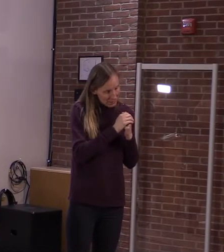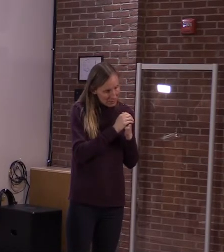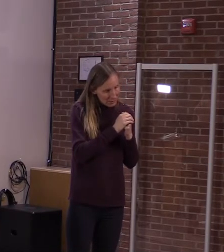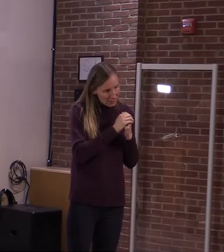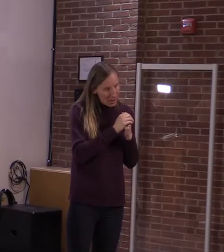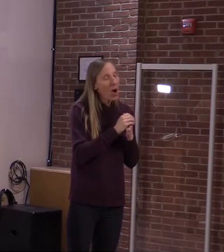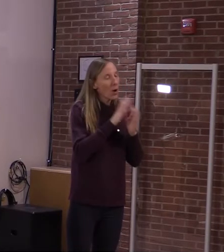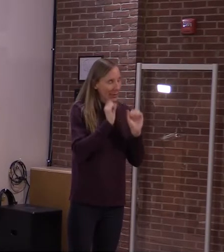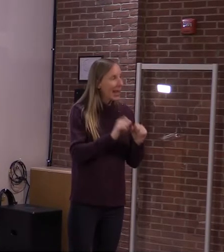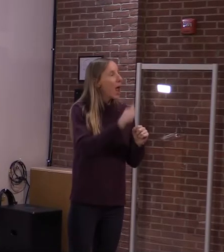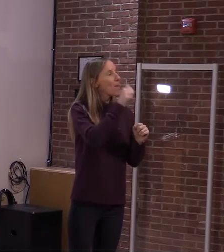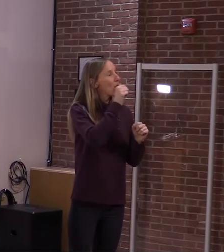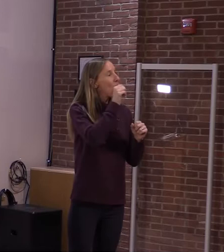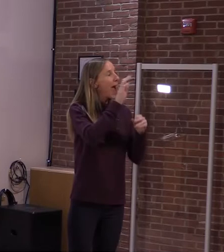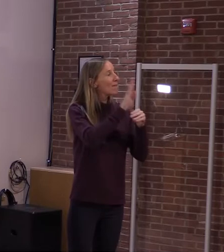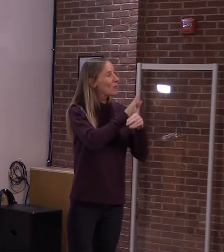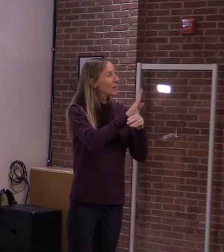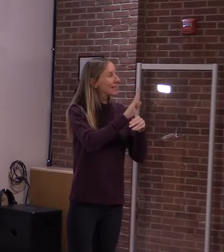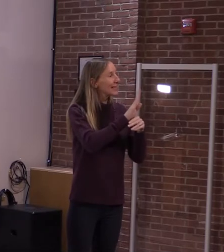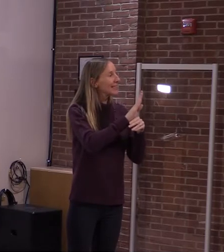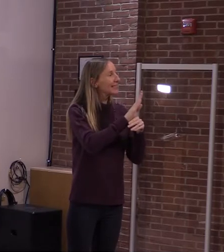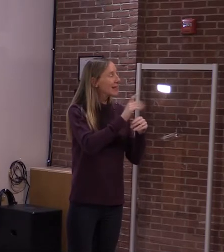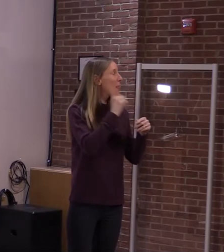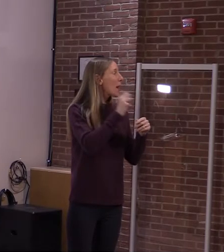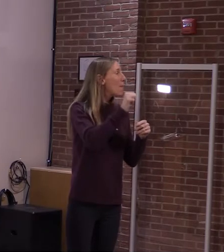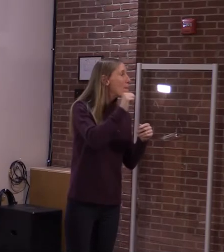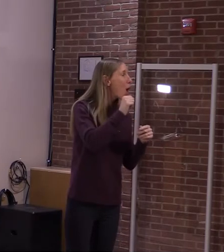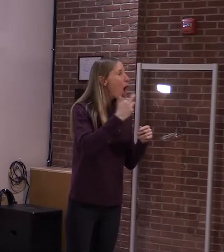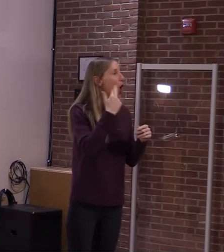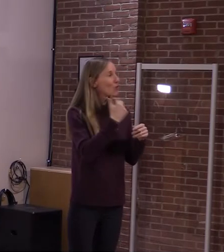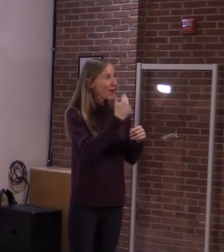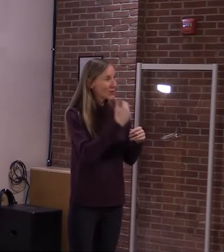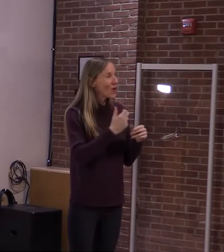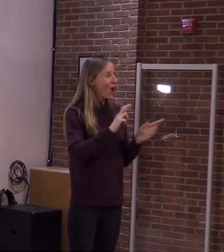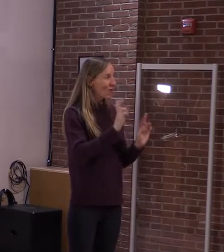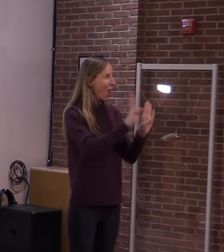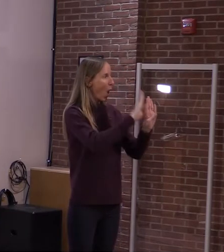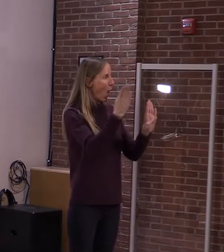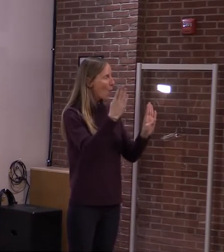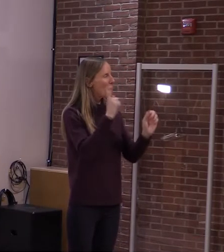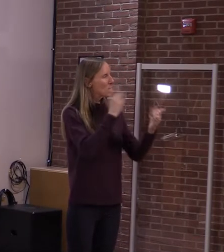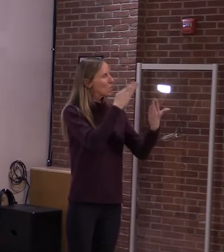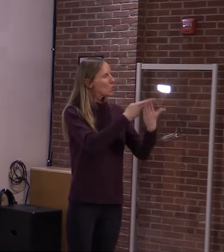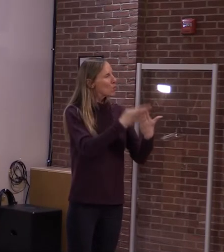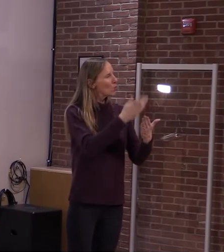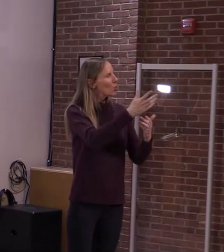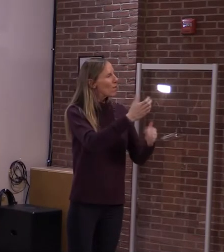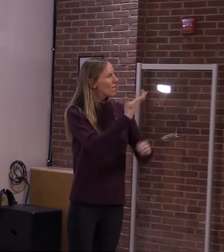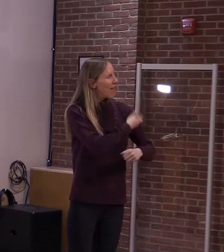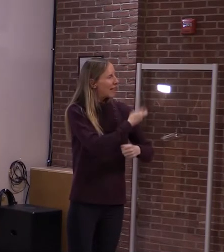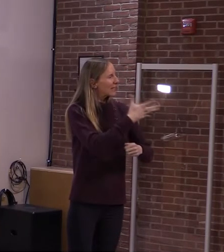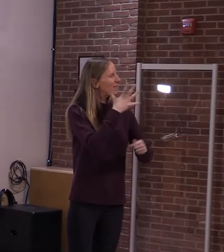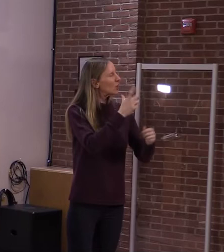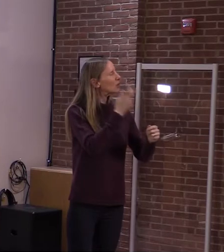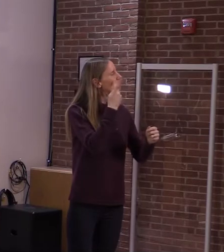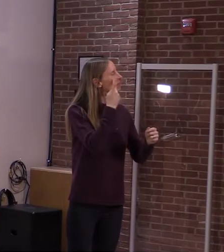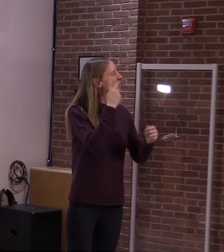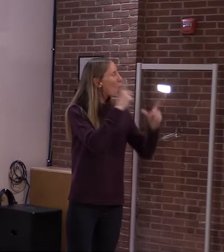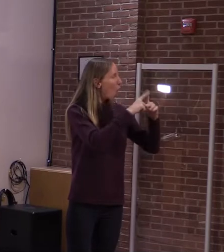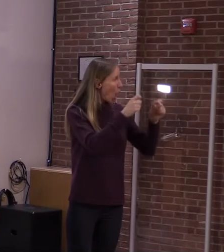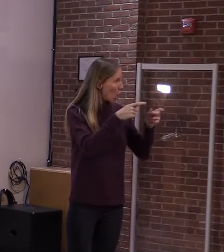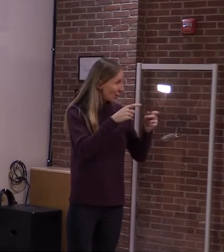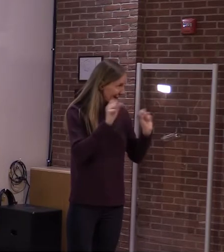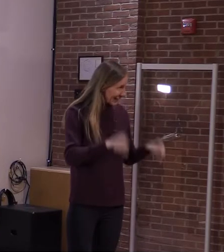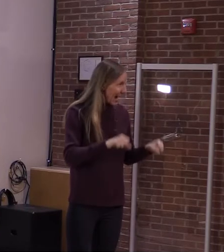require proof of vaccination before letting people into bars, restaurants, gyms, and other types of businesses?